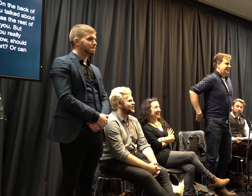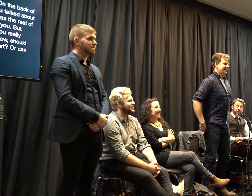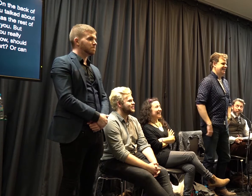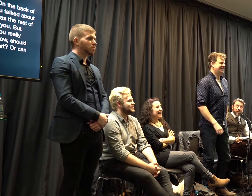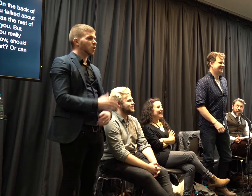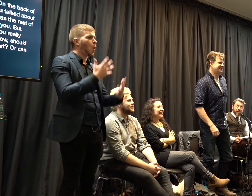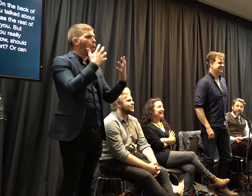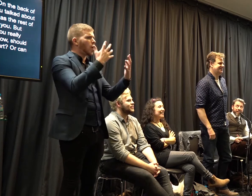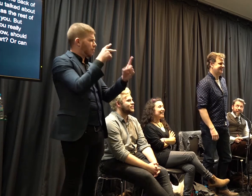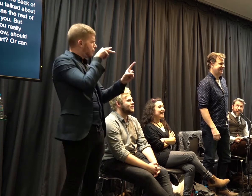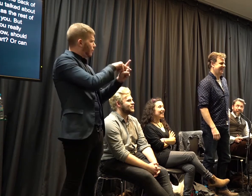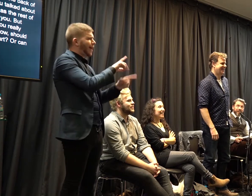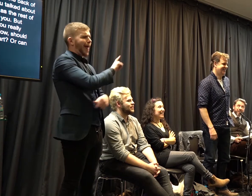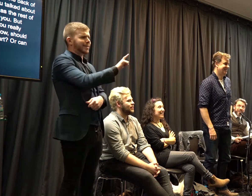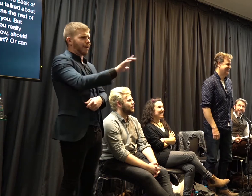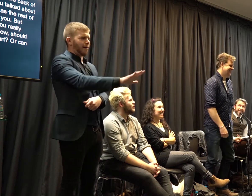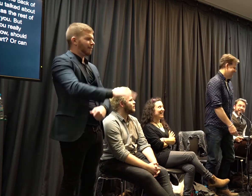later.